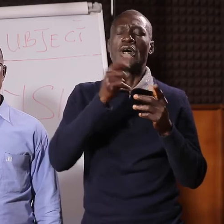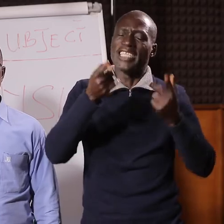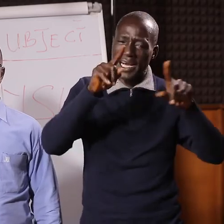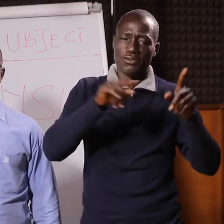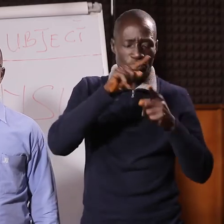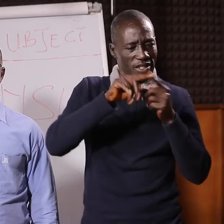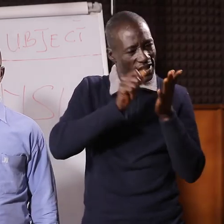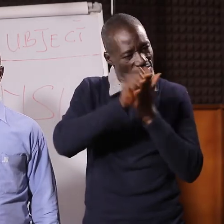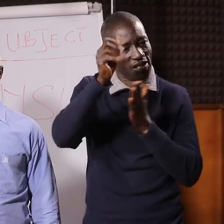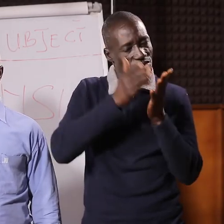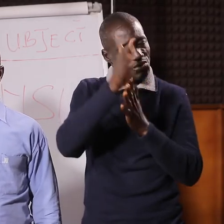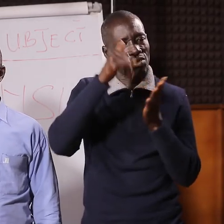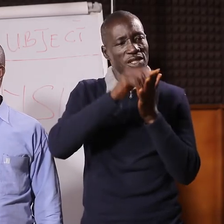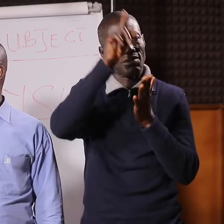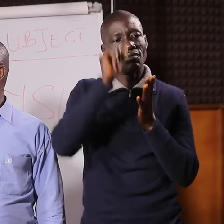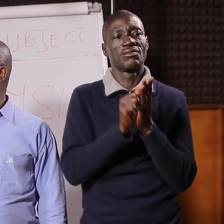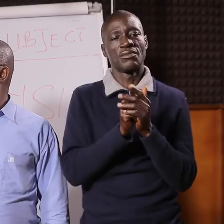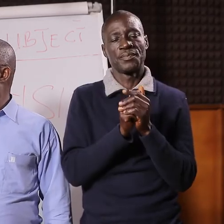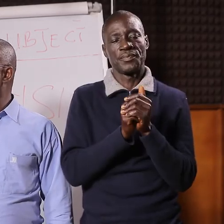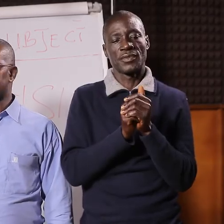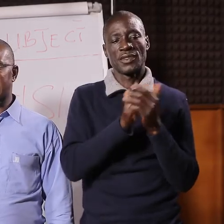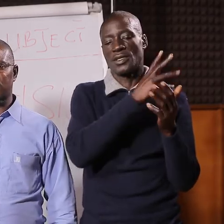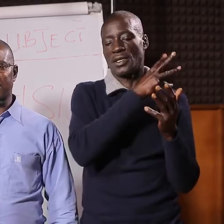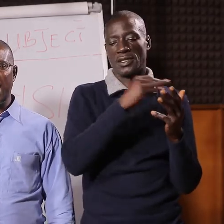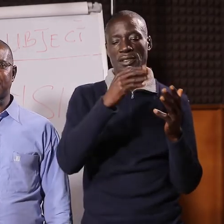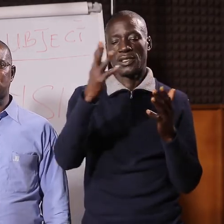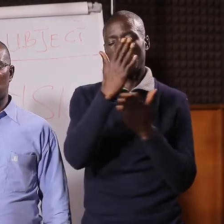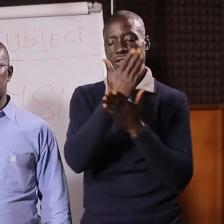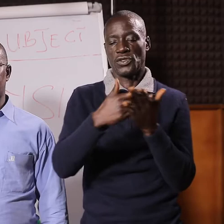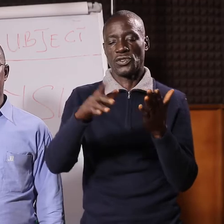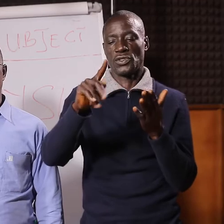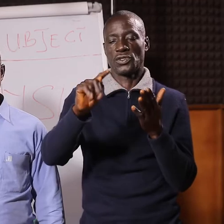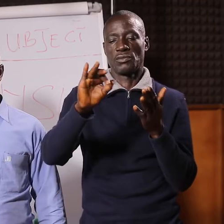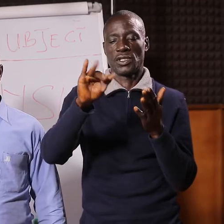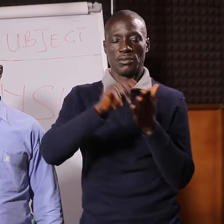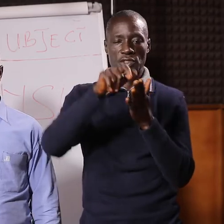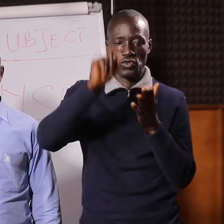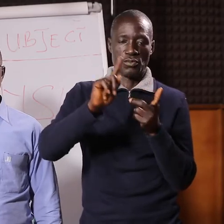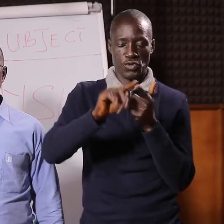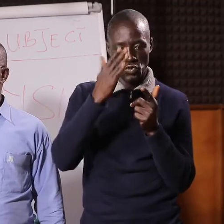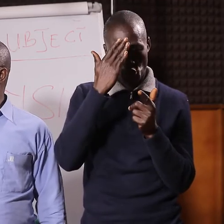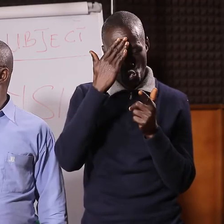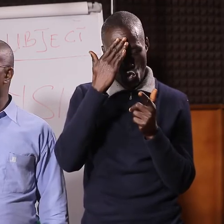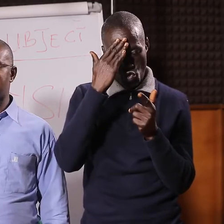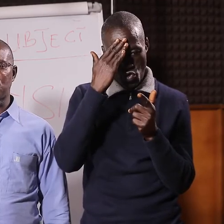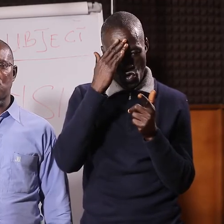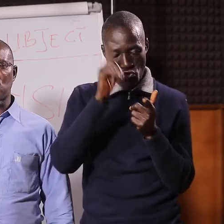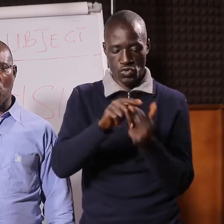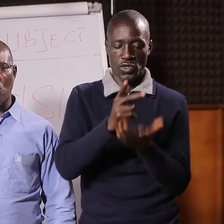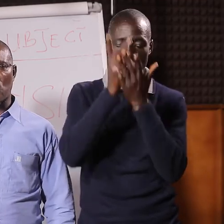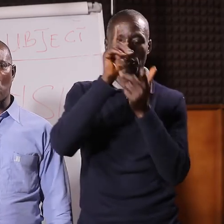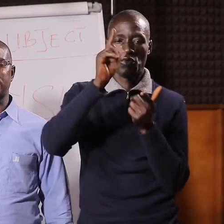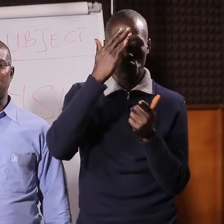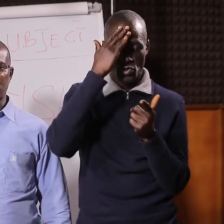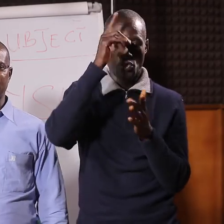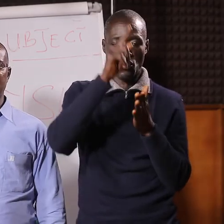it passes through liquid. And there are some terms you ought to familiarize yourself with to help you